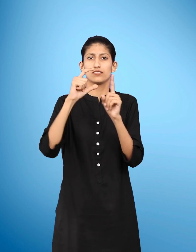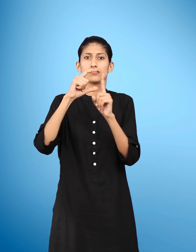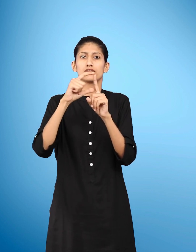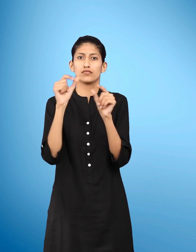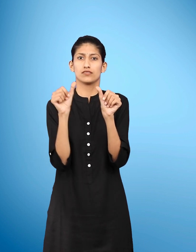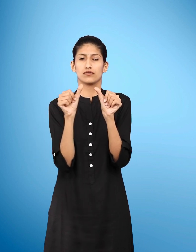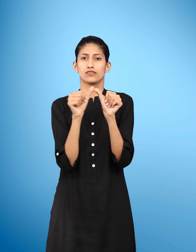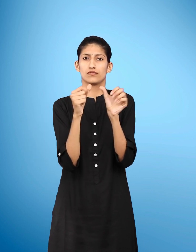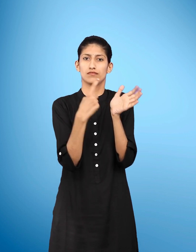chiefs,